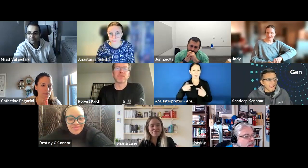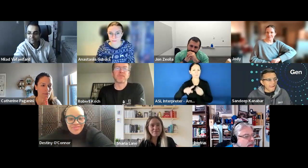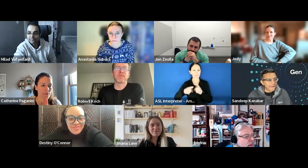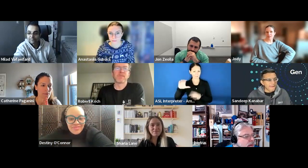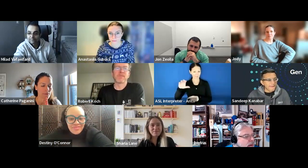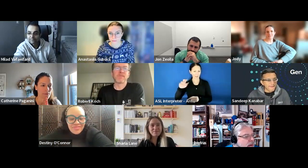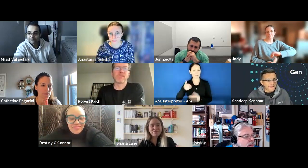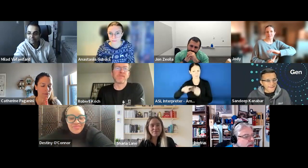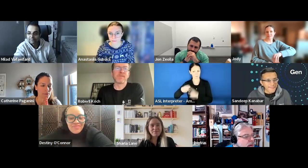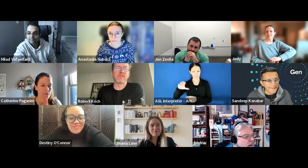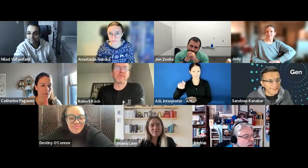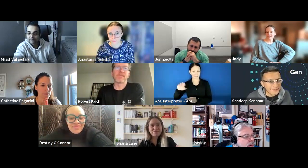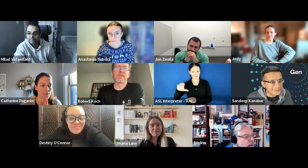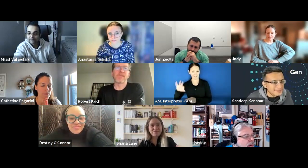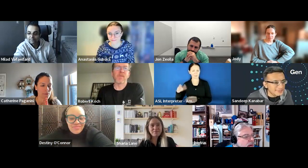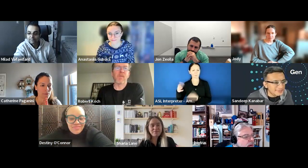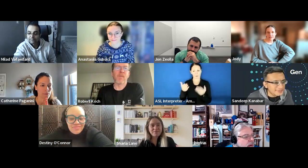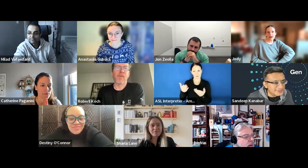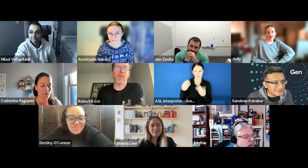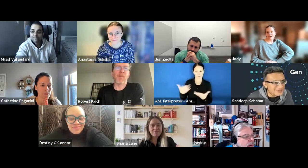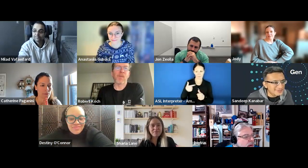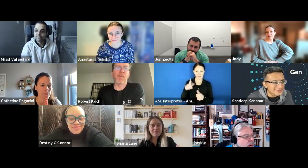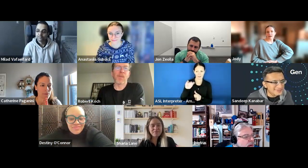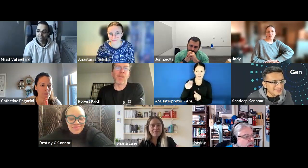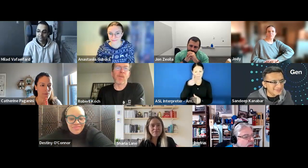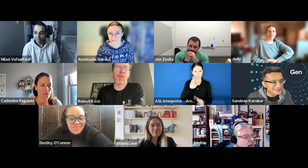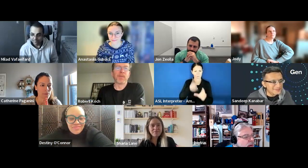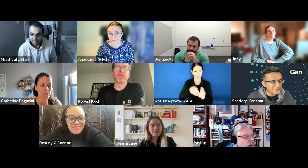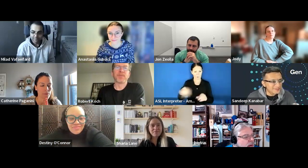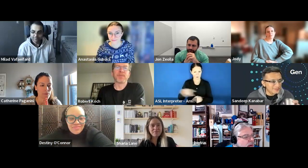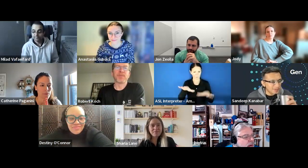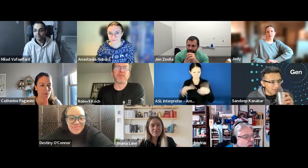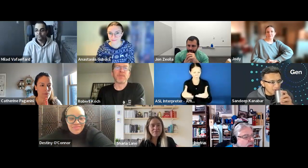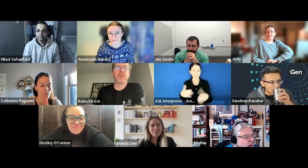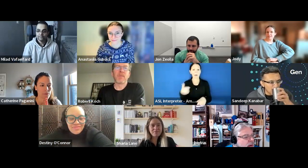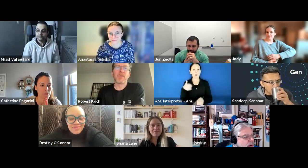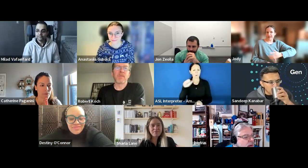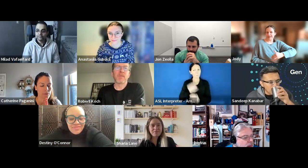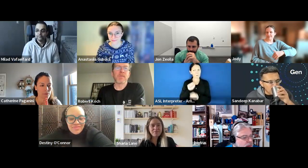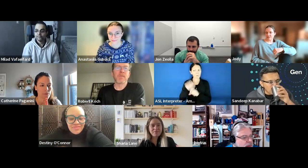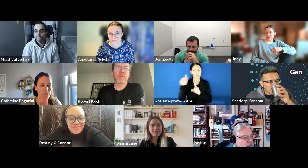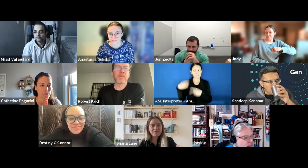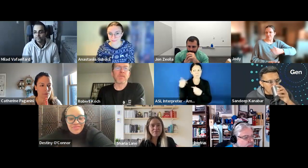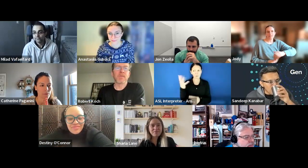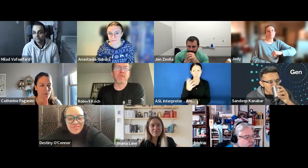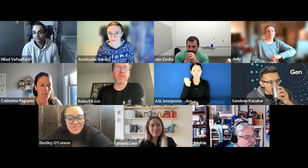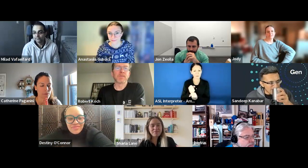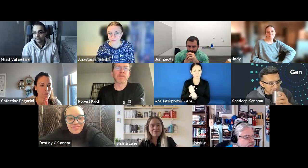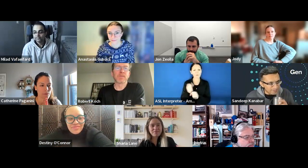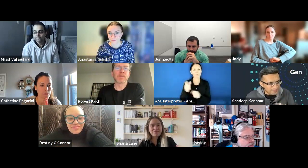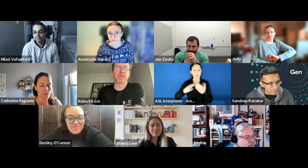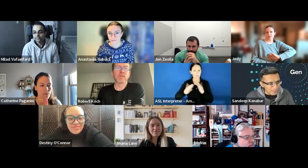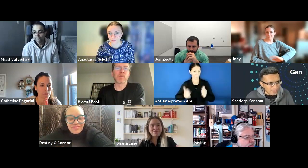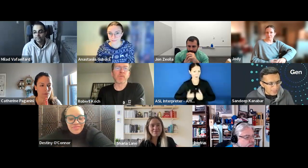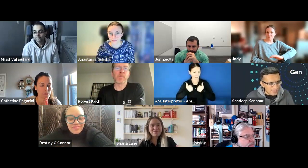who recommended and sent me links to join this group. I worked for quite a few years at in community